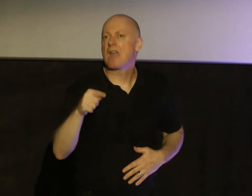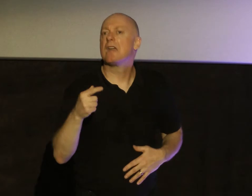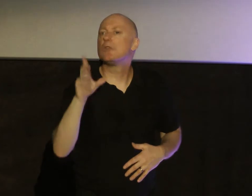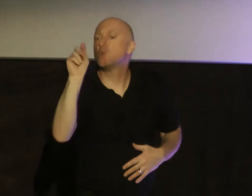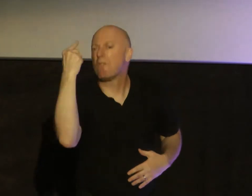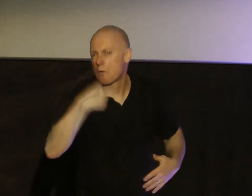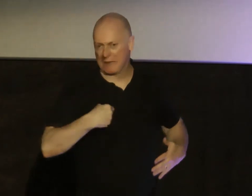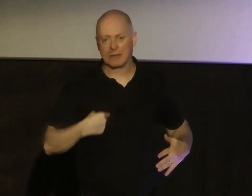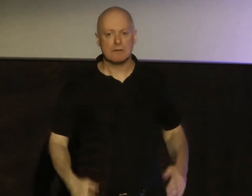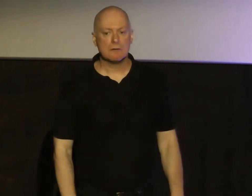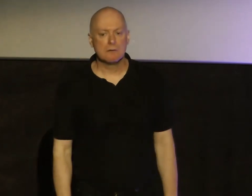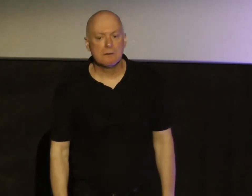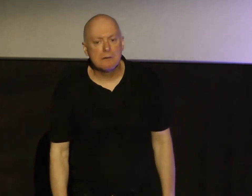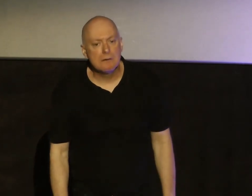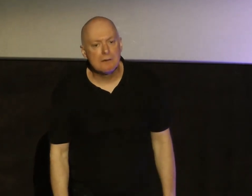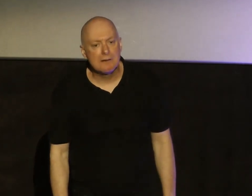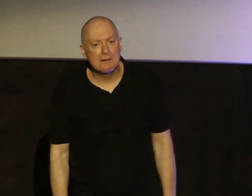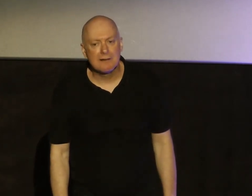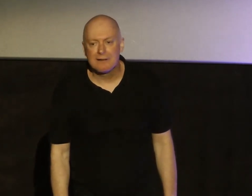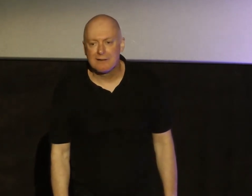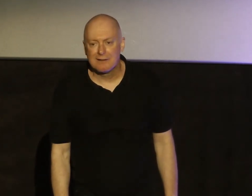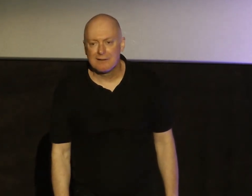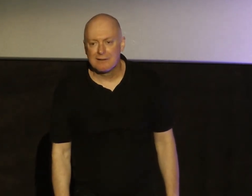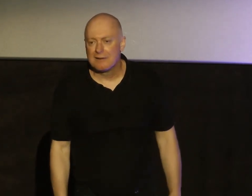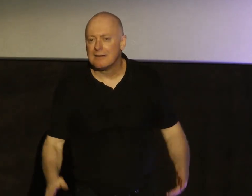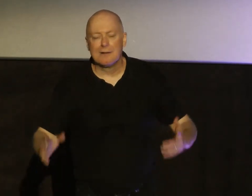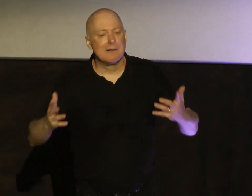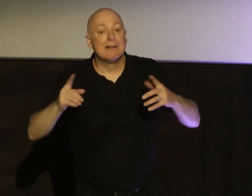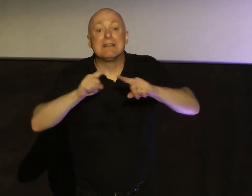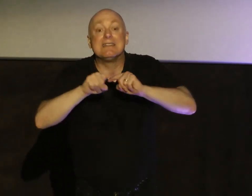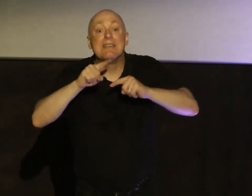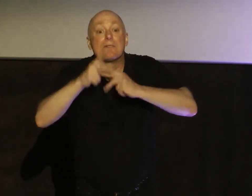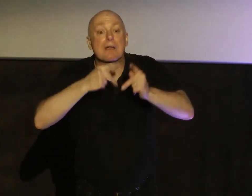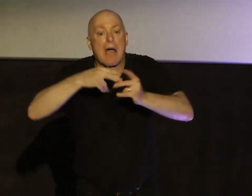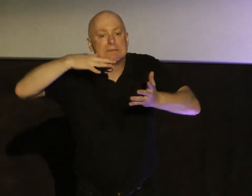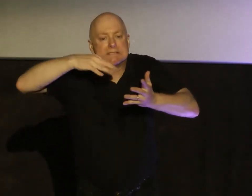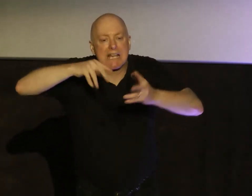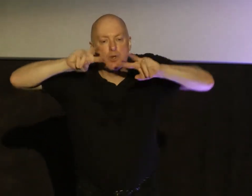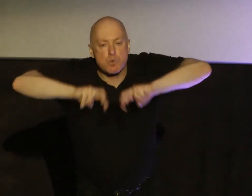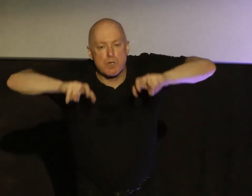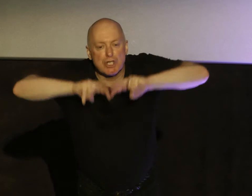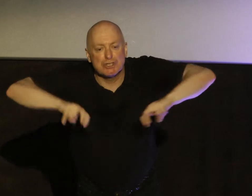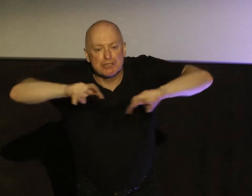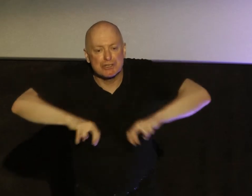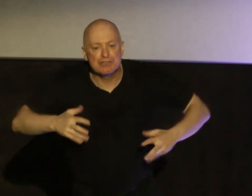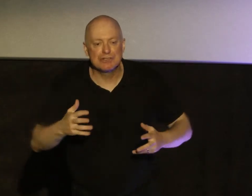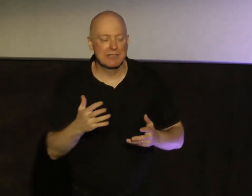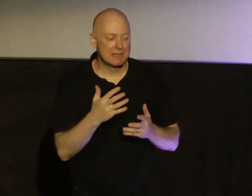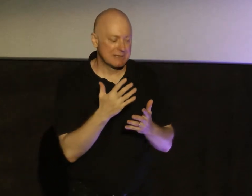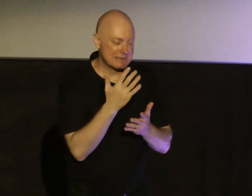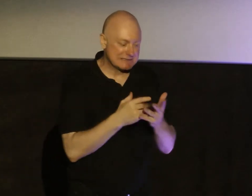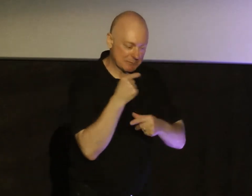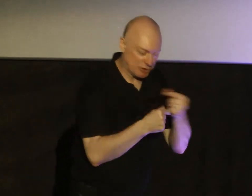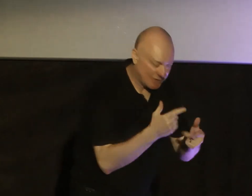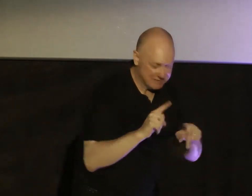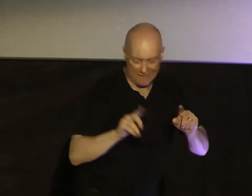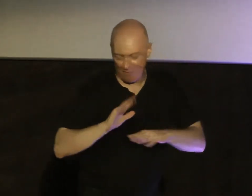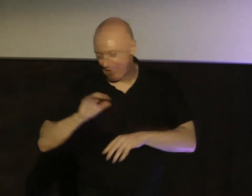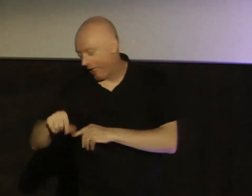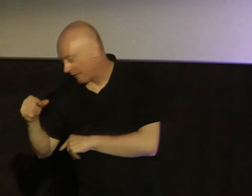me. Now, there are all kinds of studies that try to prove that certain generations are more entitled than others, and there may be some validity